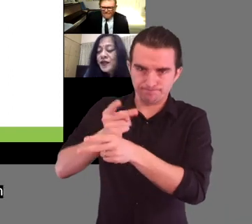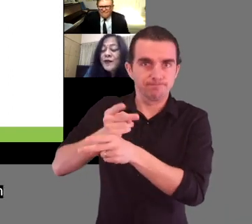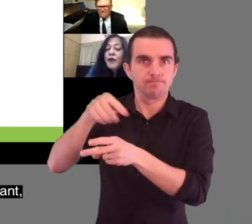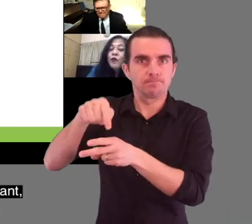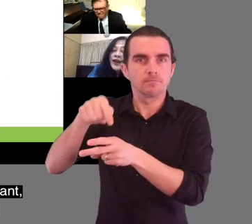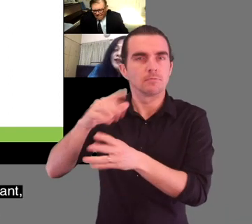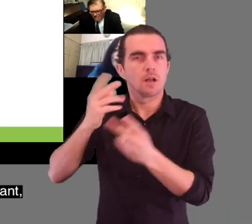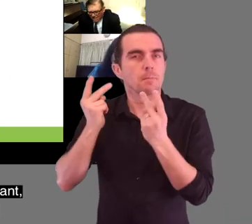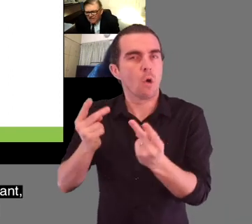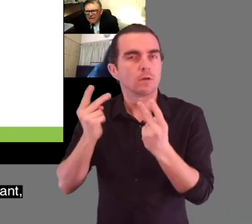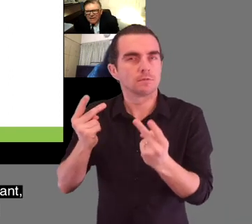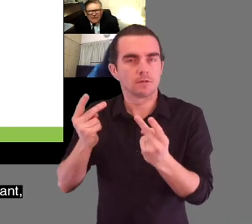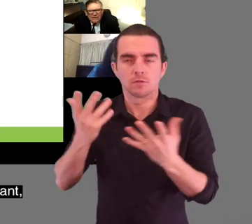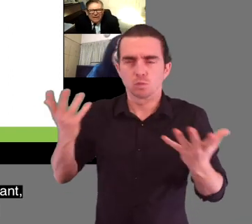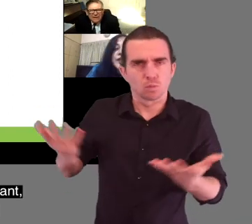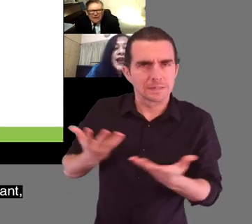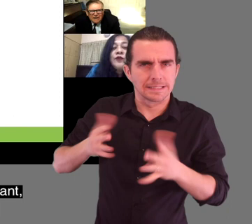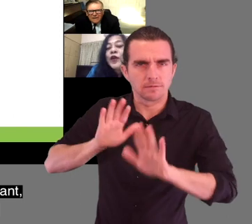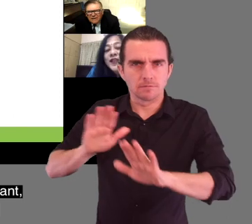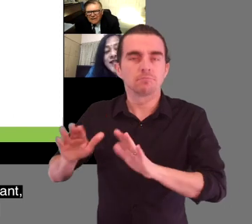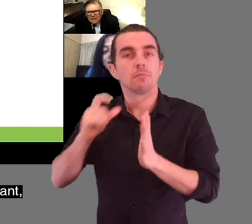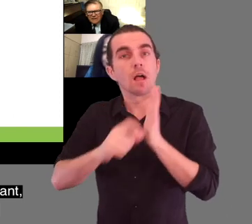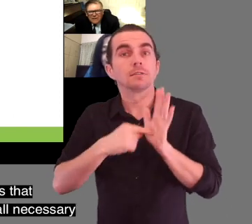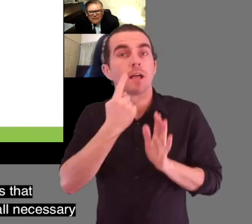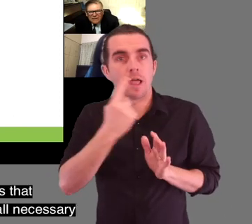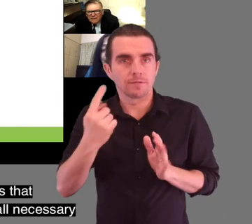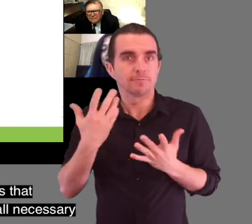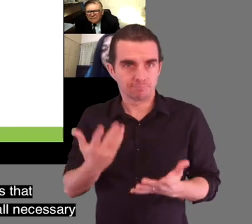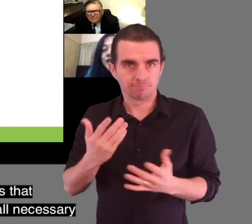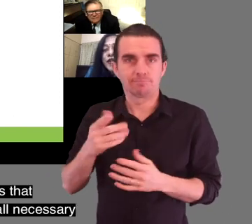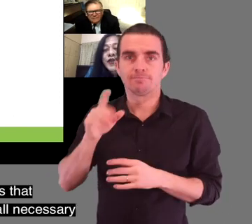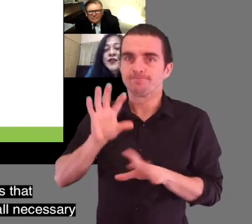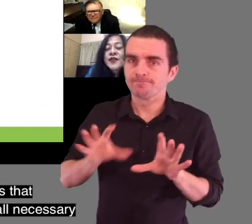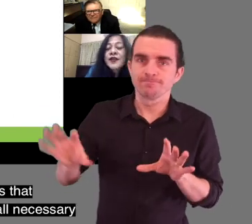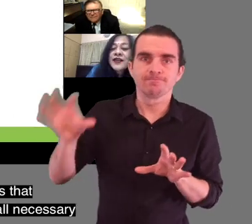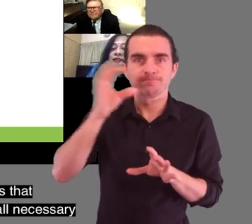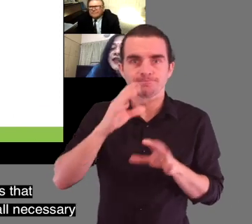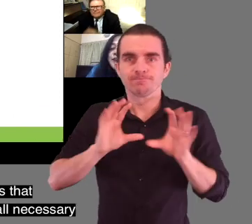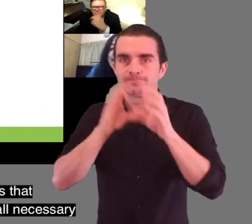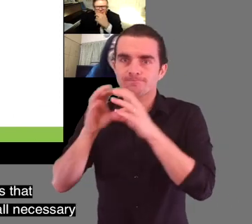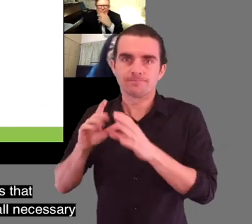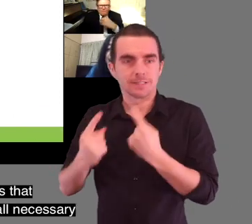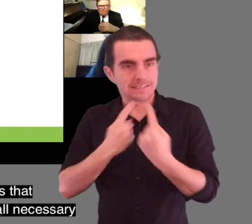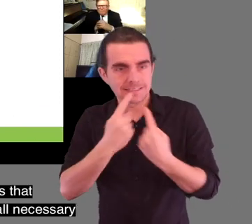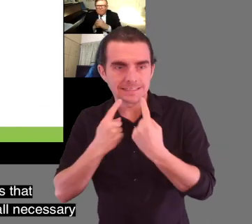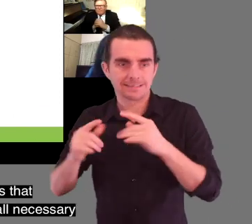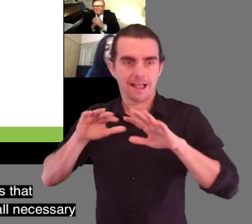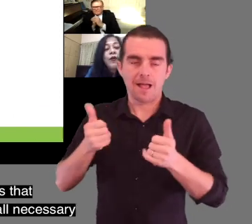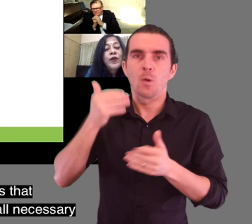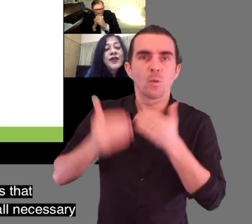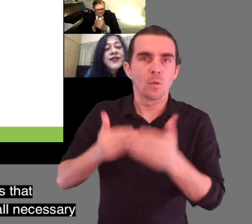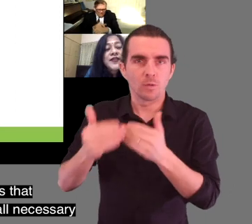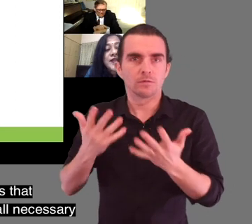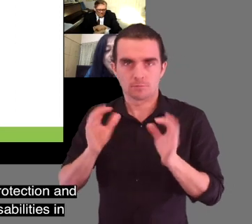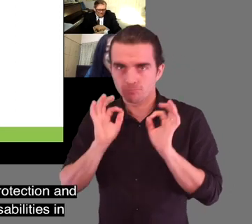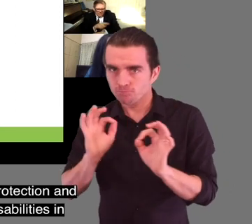disability. Why it was important and what is it? Article 11 says that state parties, they should take